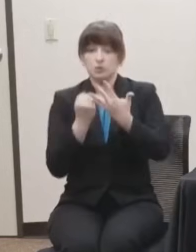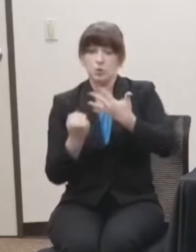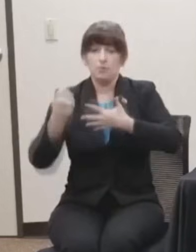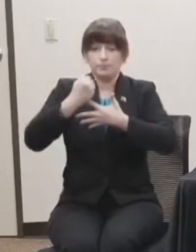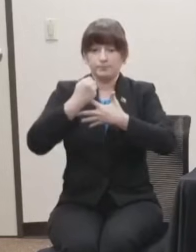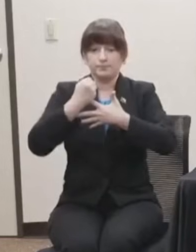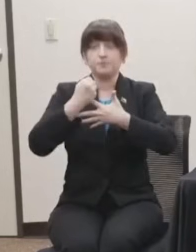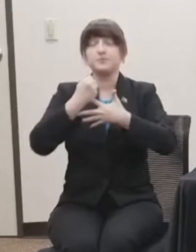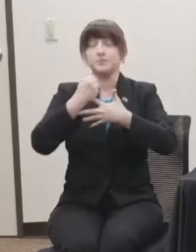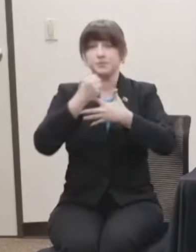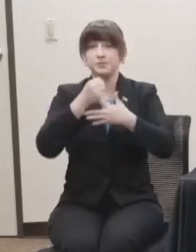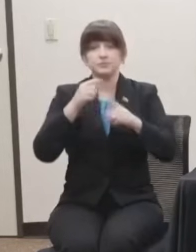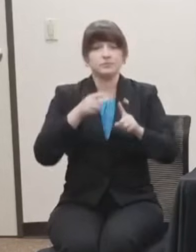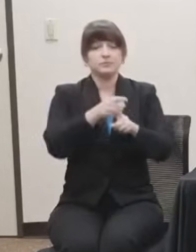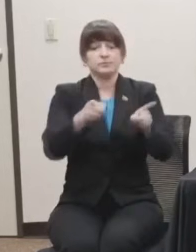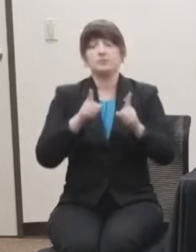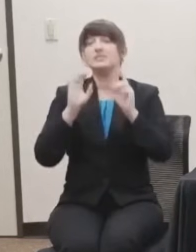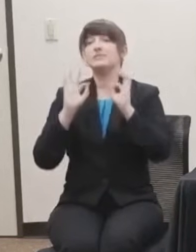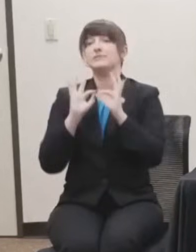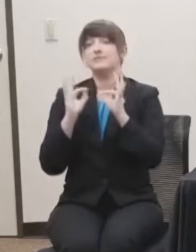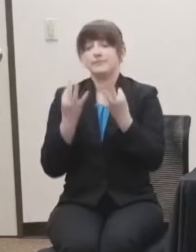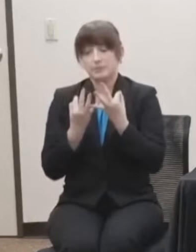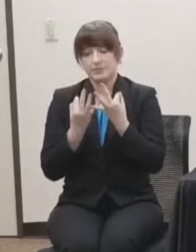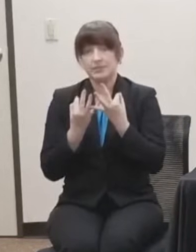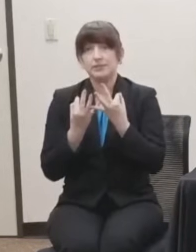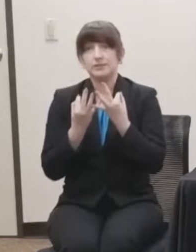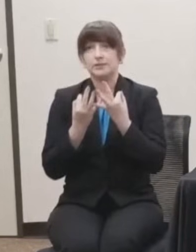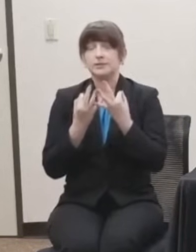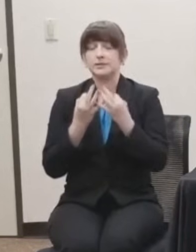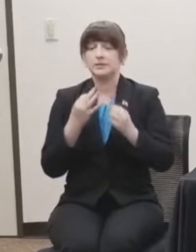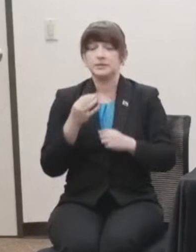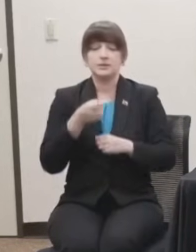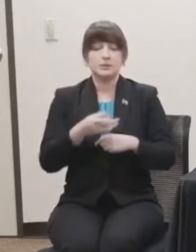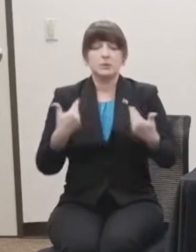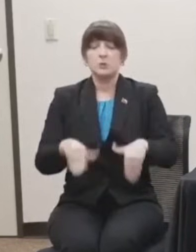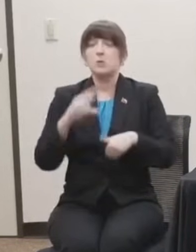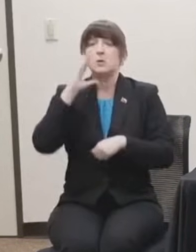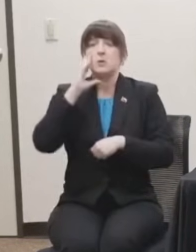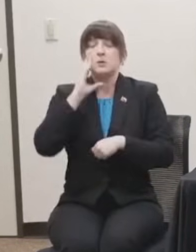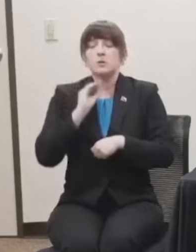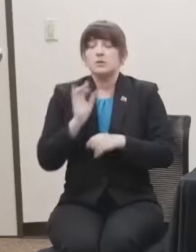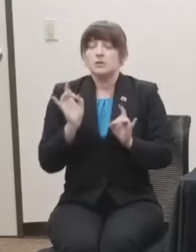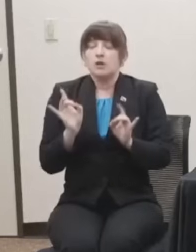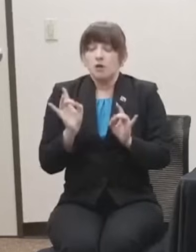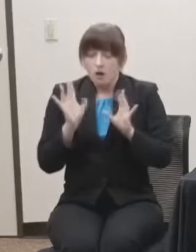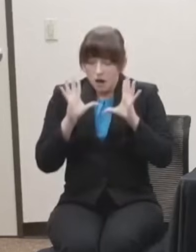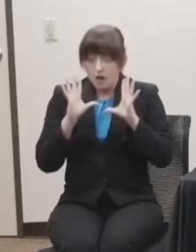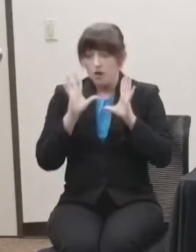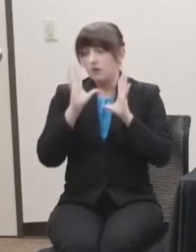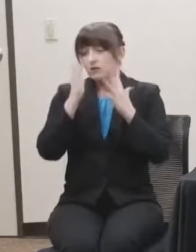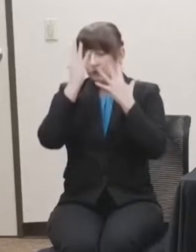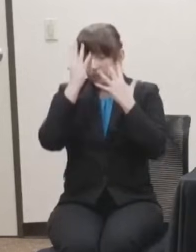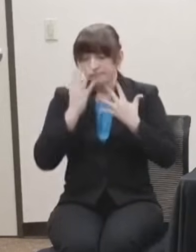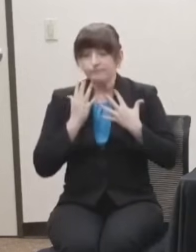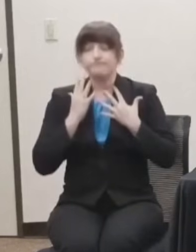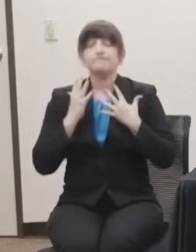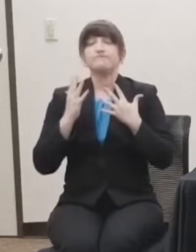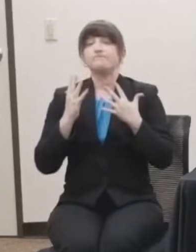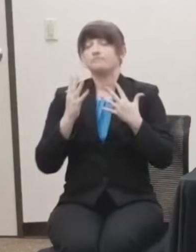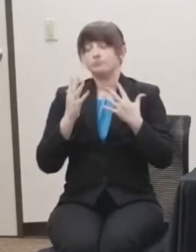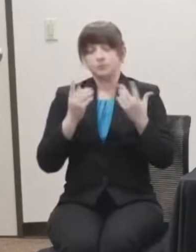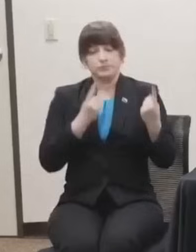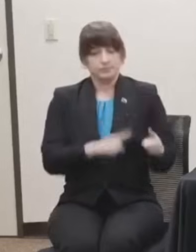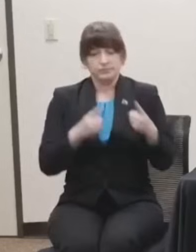through horrific events that have turned their lives upside down. We're working to aid them, assist